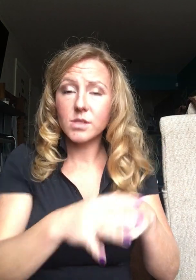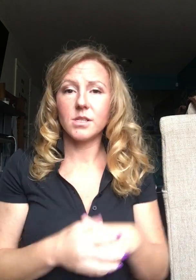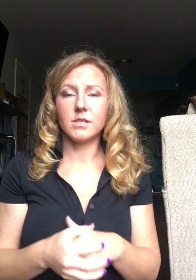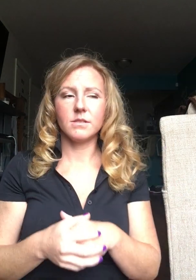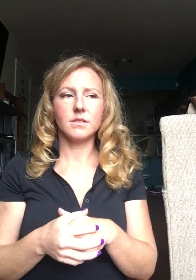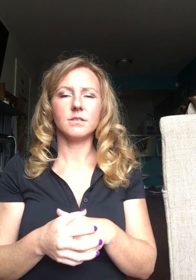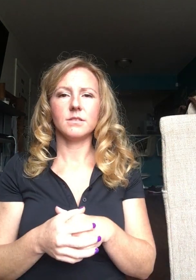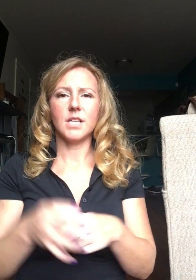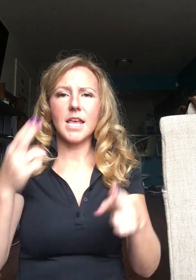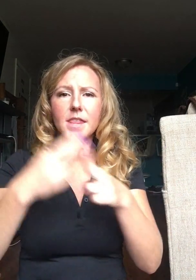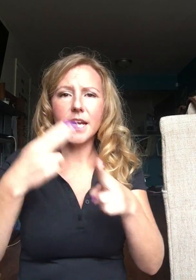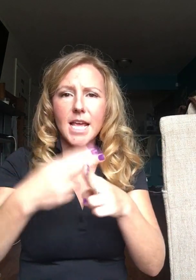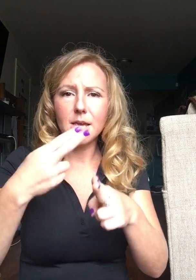exposed and the name